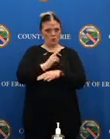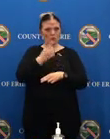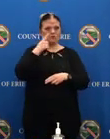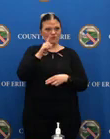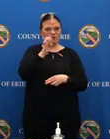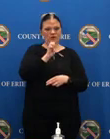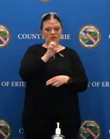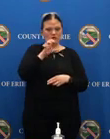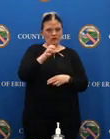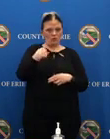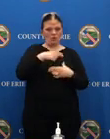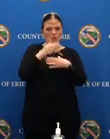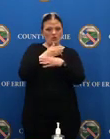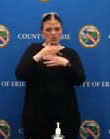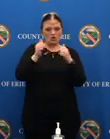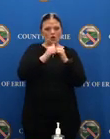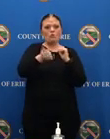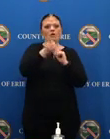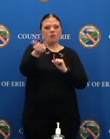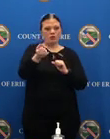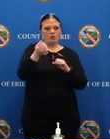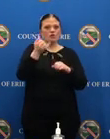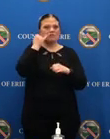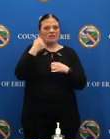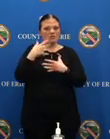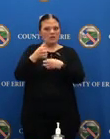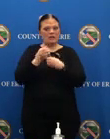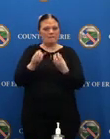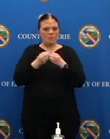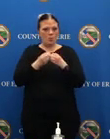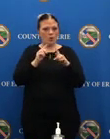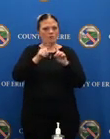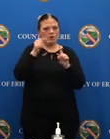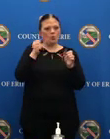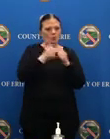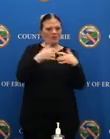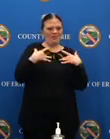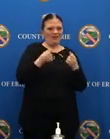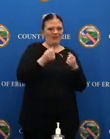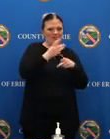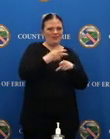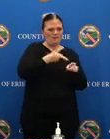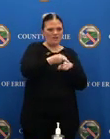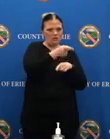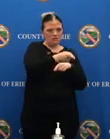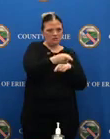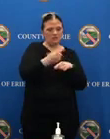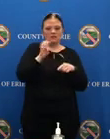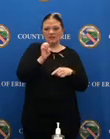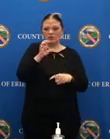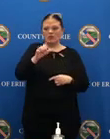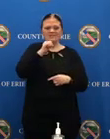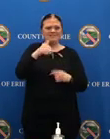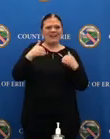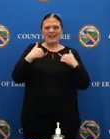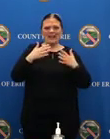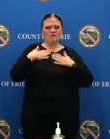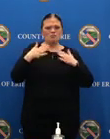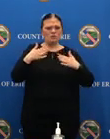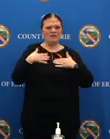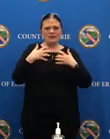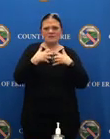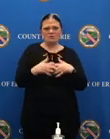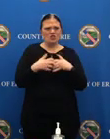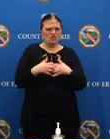we share those with others as we get more from the healthcare field. But Erie County does not have a ventilator.